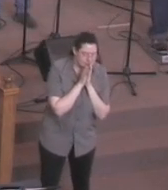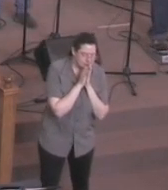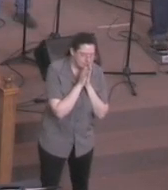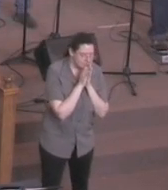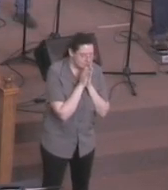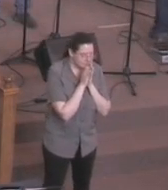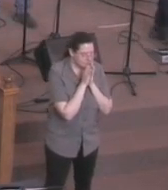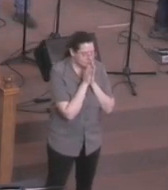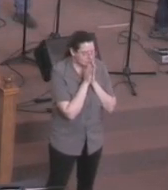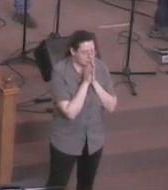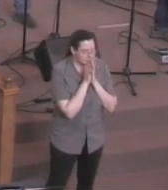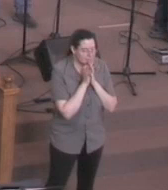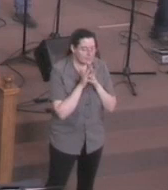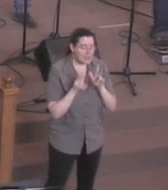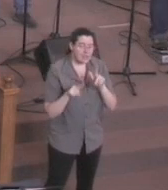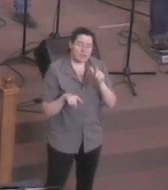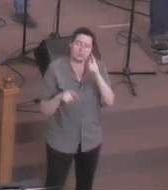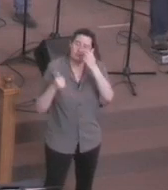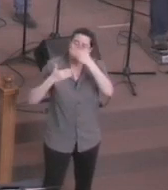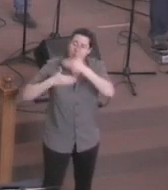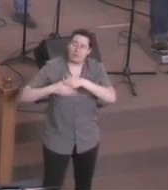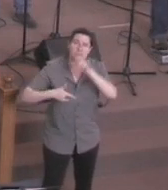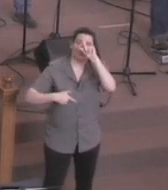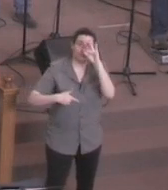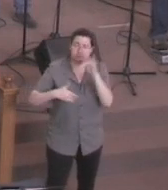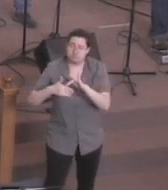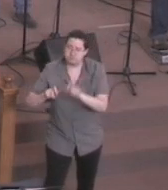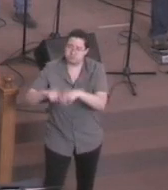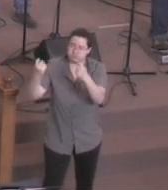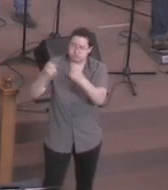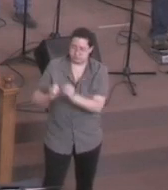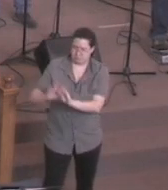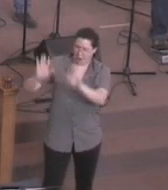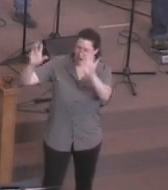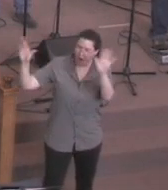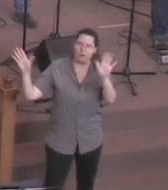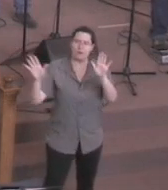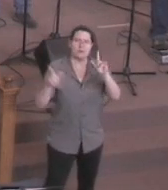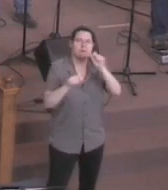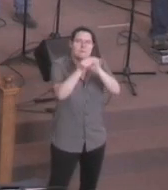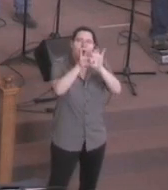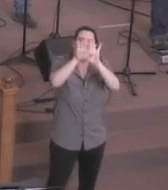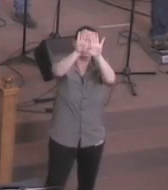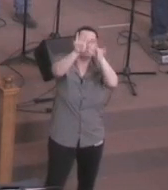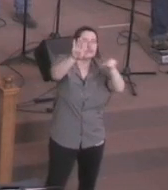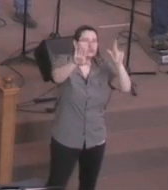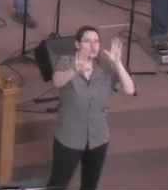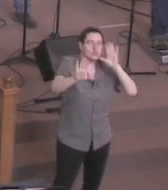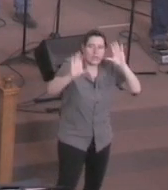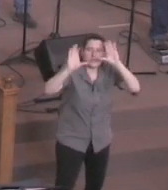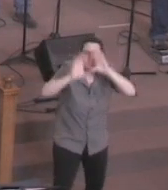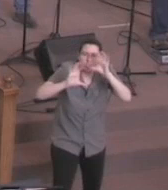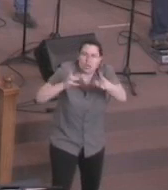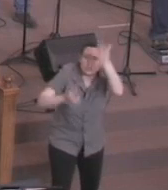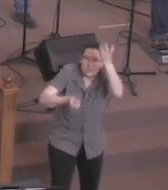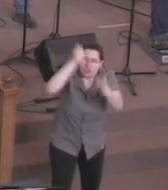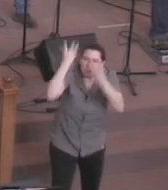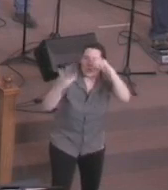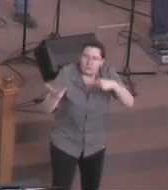There's no shadow you won't light up, mountain you won't climb up, coming after me.